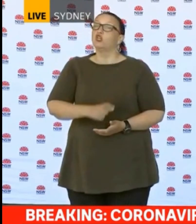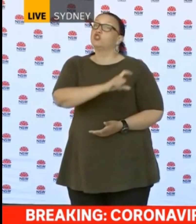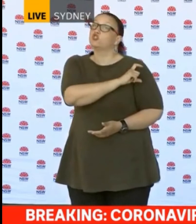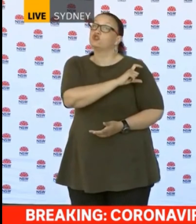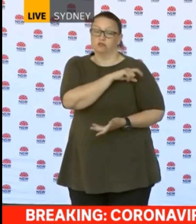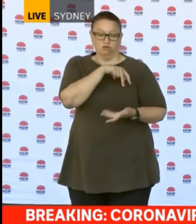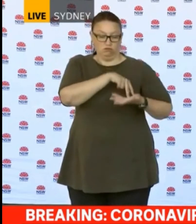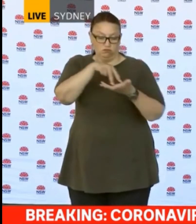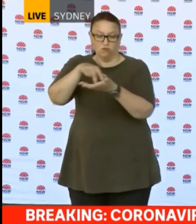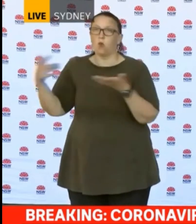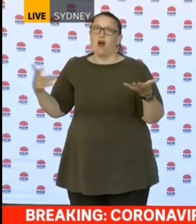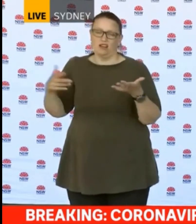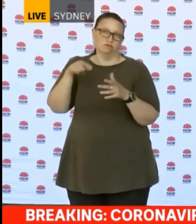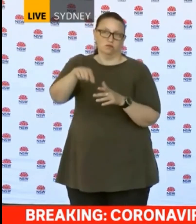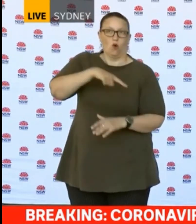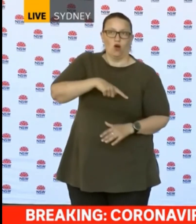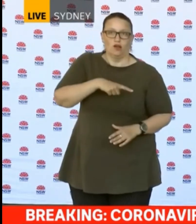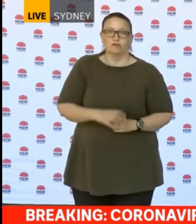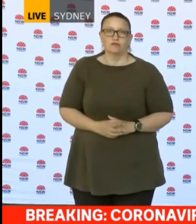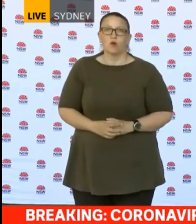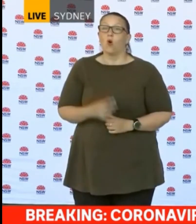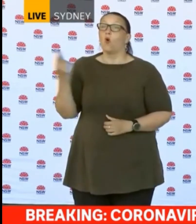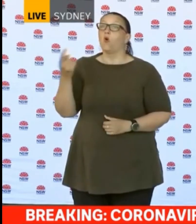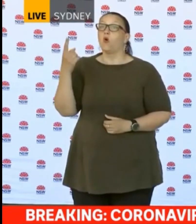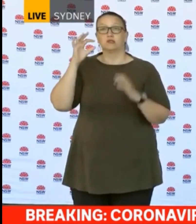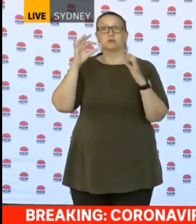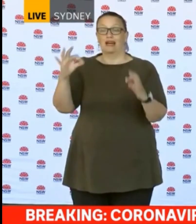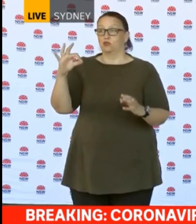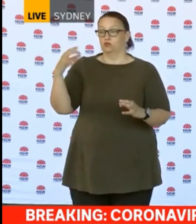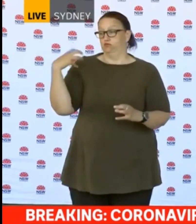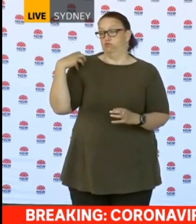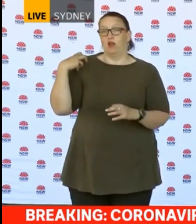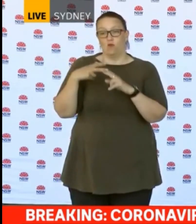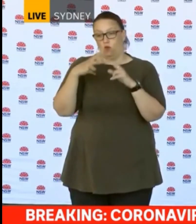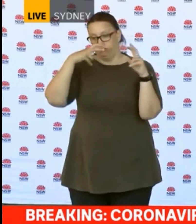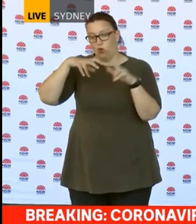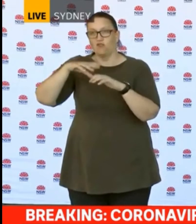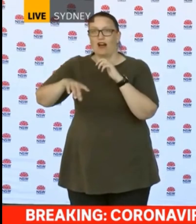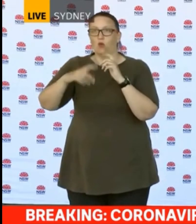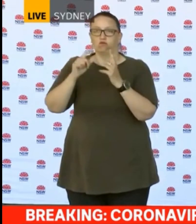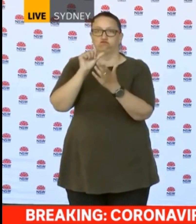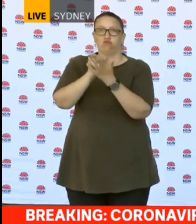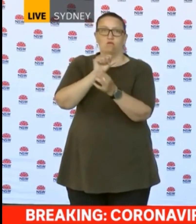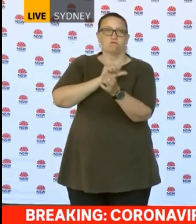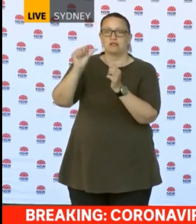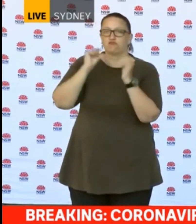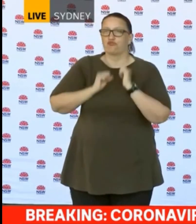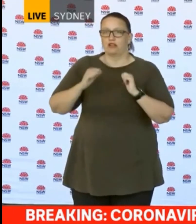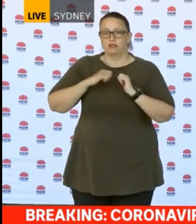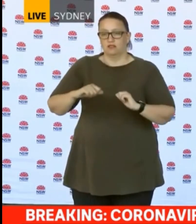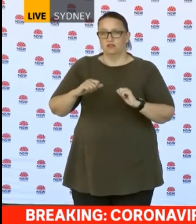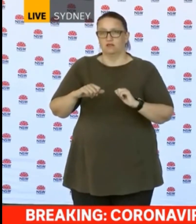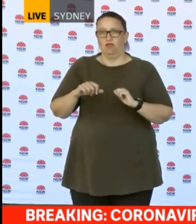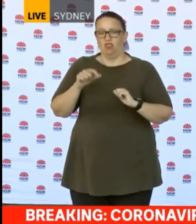Clinical Excellence Commission provided that advice. That's been updated, taking into account the fact of the